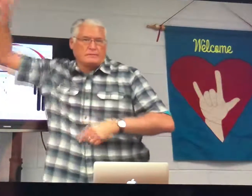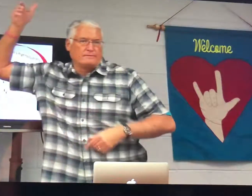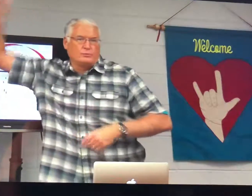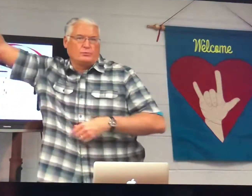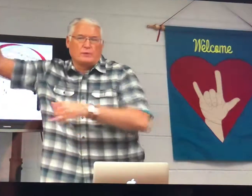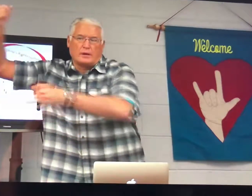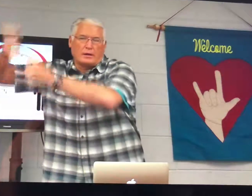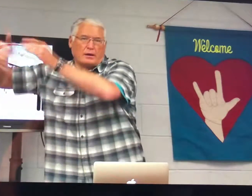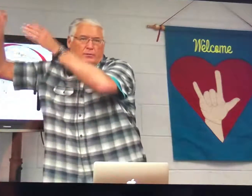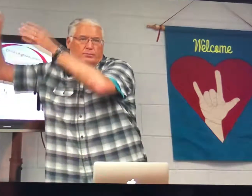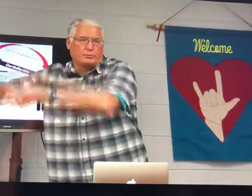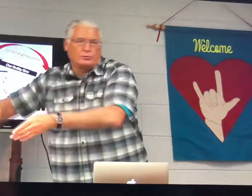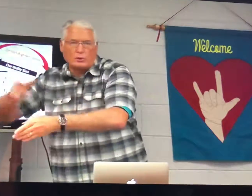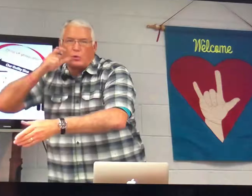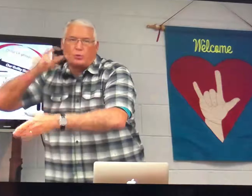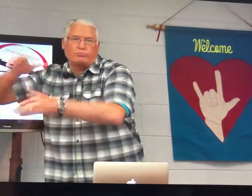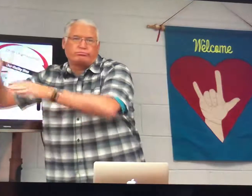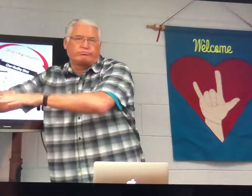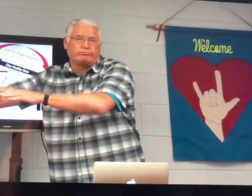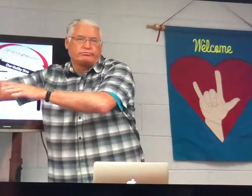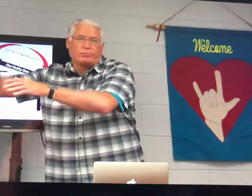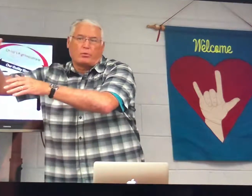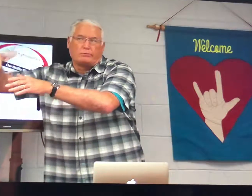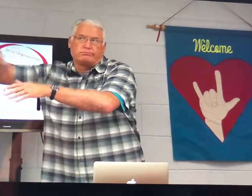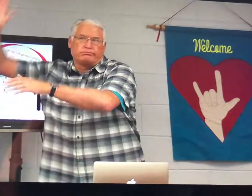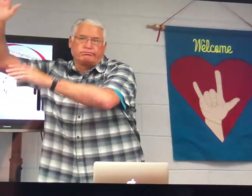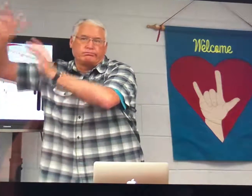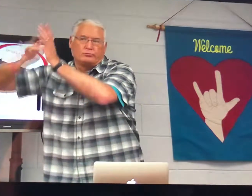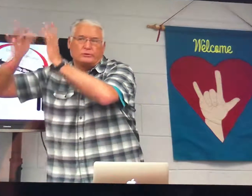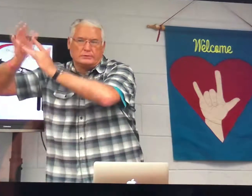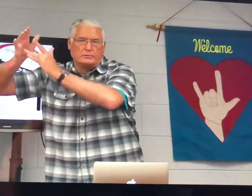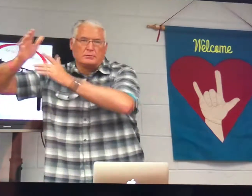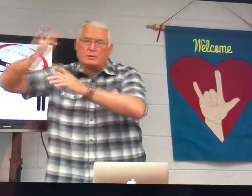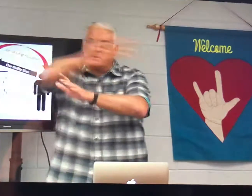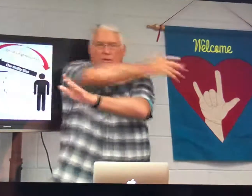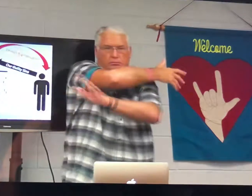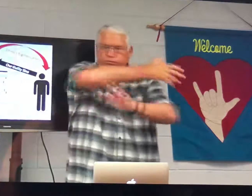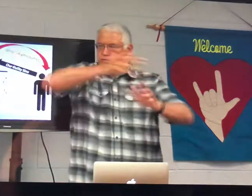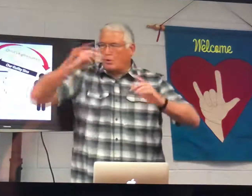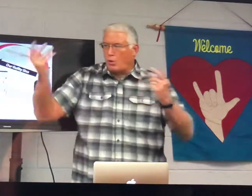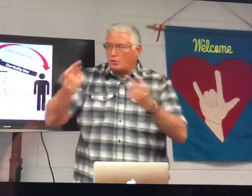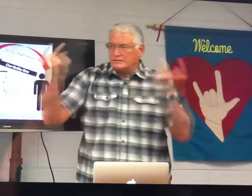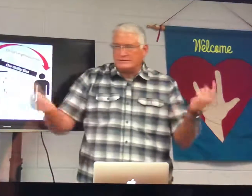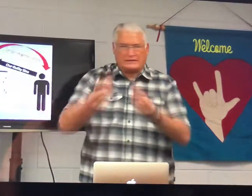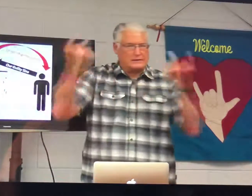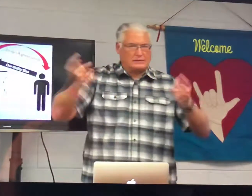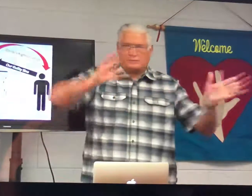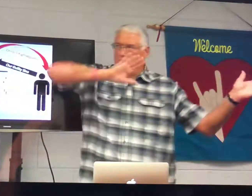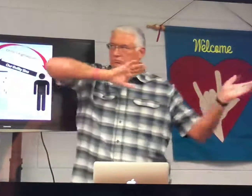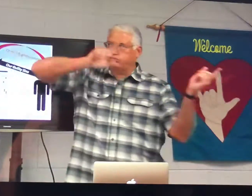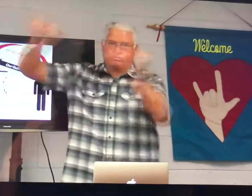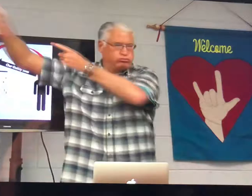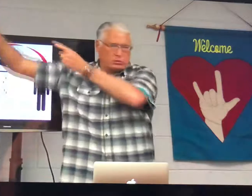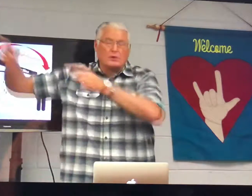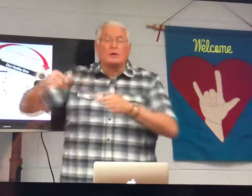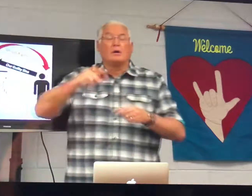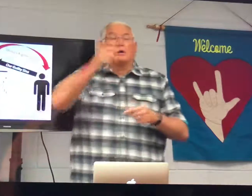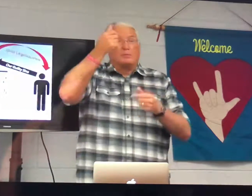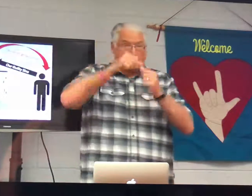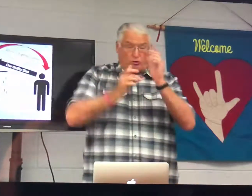his Rays debut. How about that? You traded for yesterday, right out in that starting lineup today. Show up today and put you